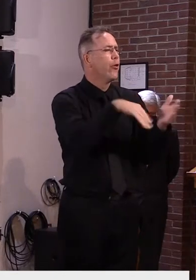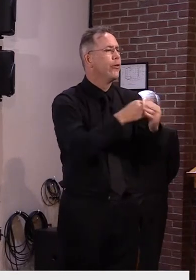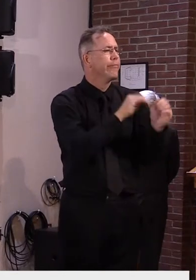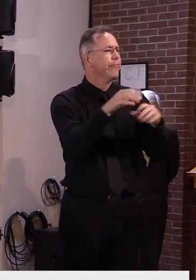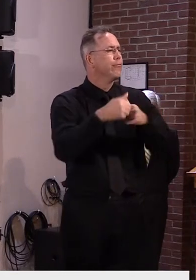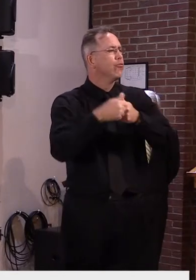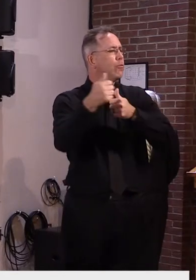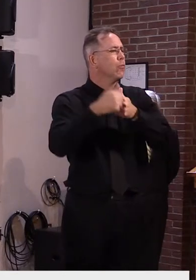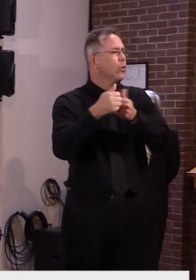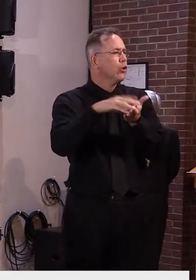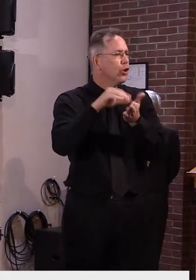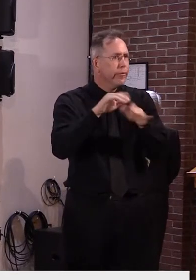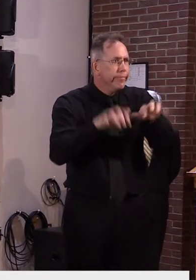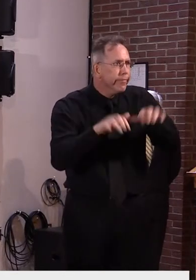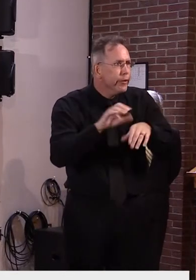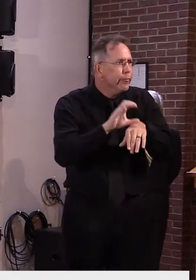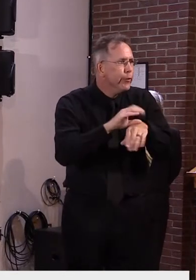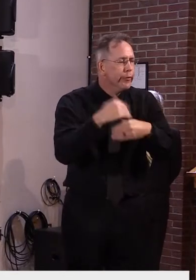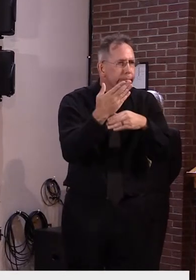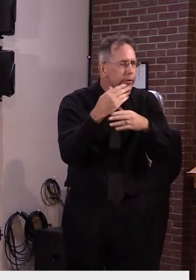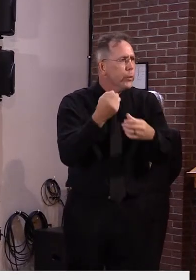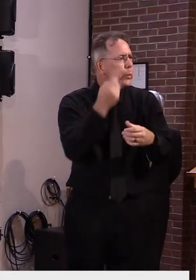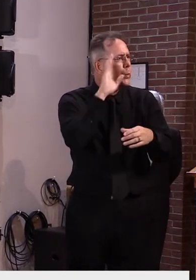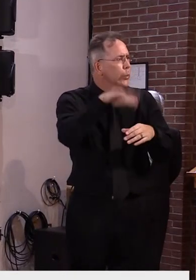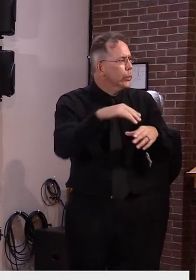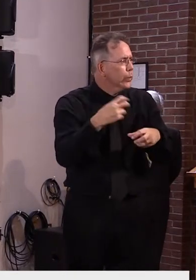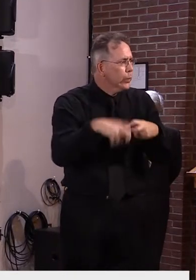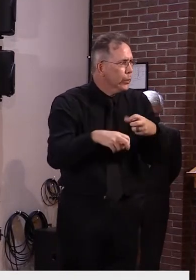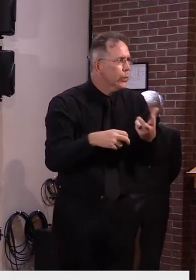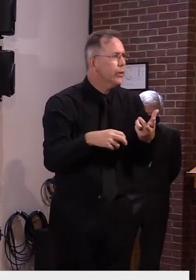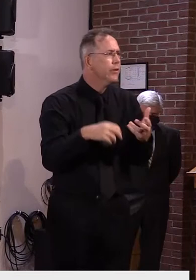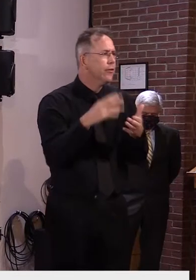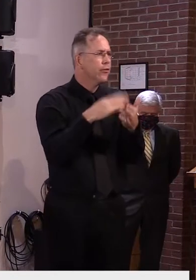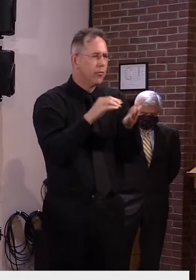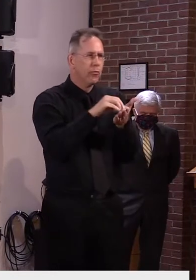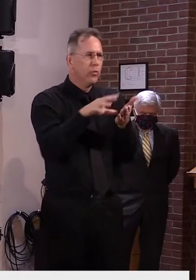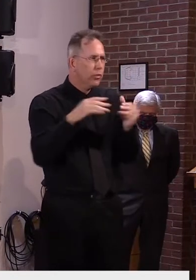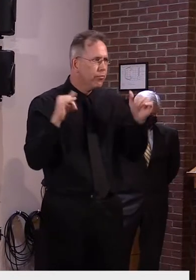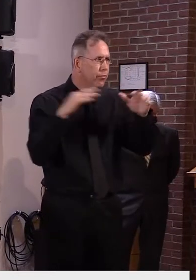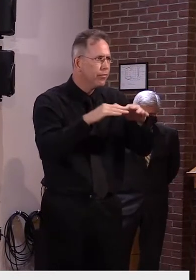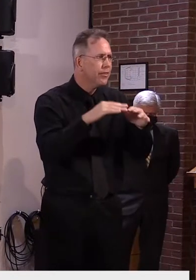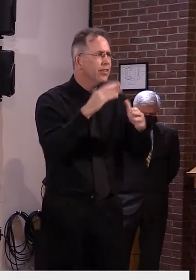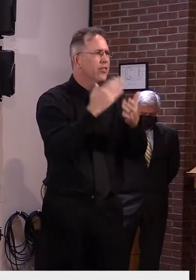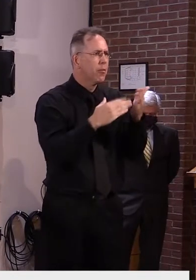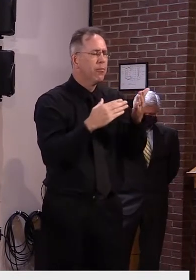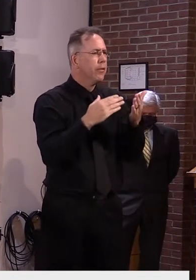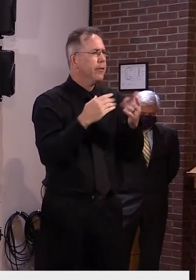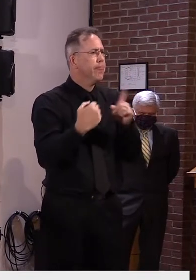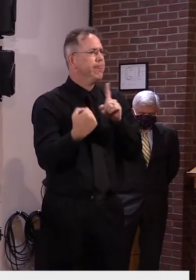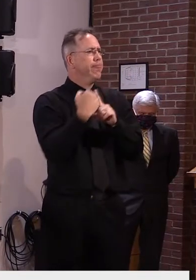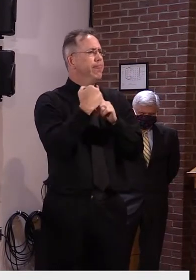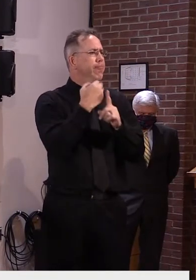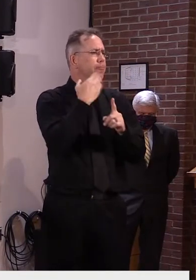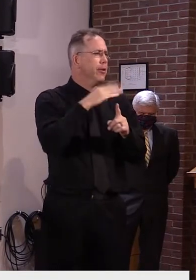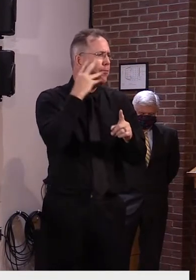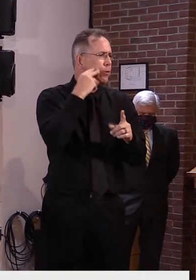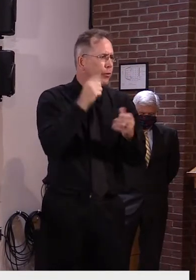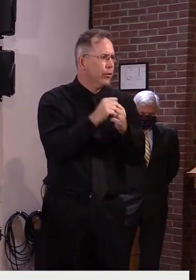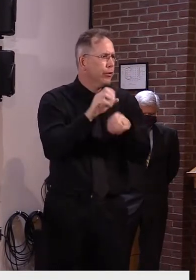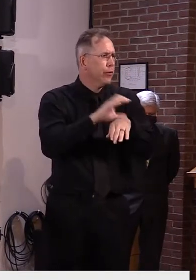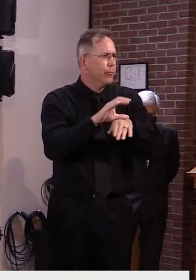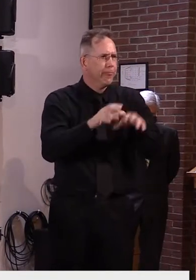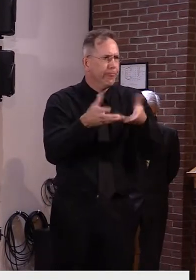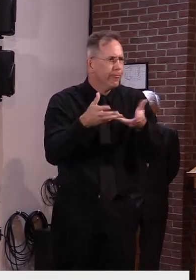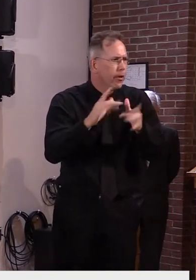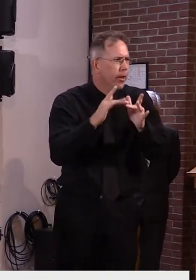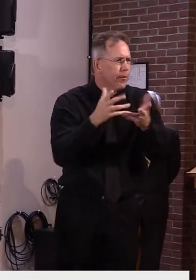best, and the learning needs of all students were negatively impacted. But that rapid action allowed us to achieve a high degree of suppression of